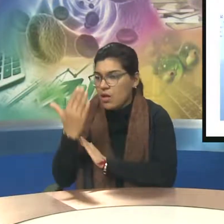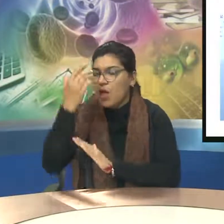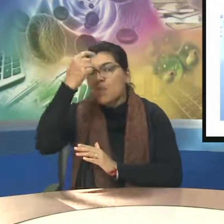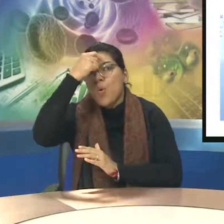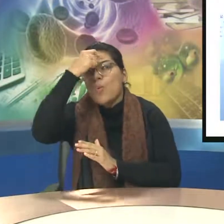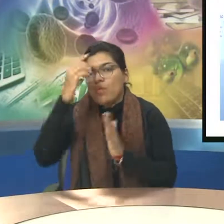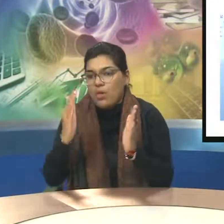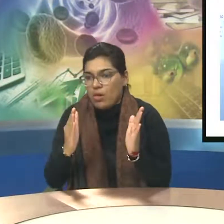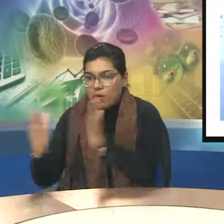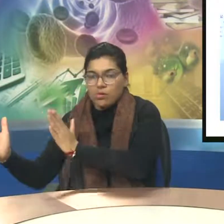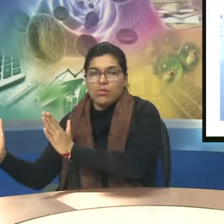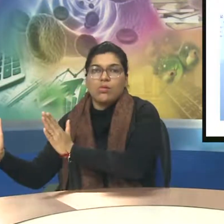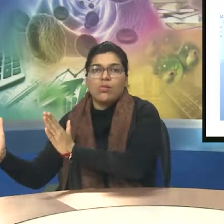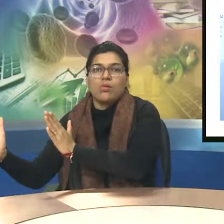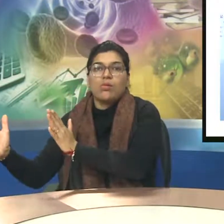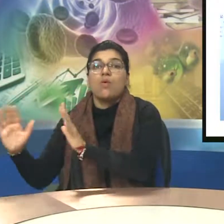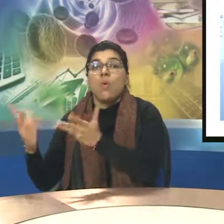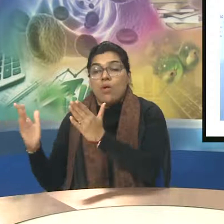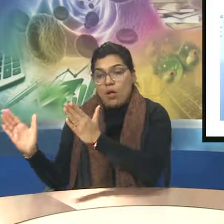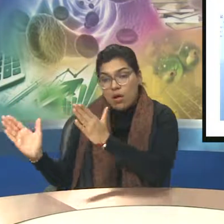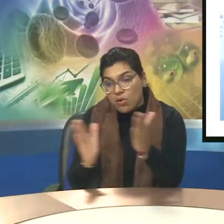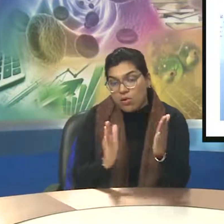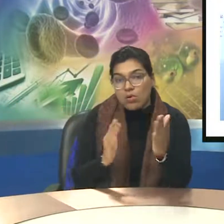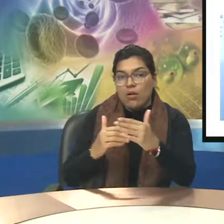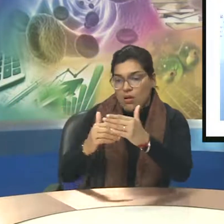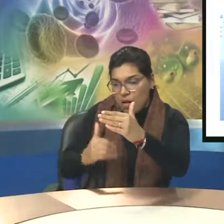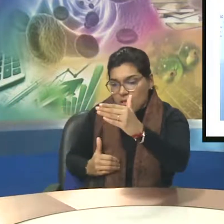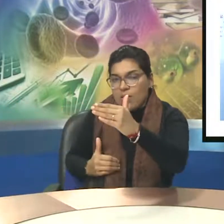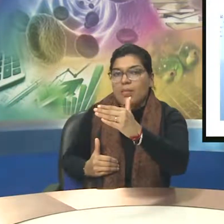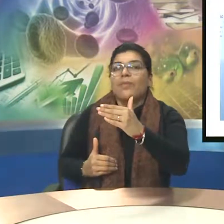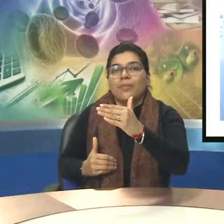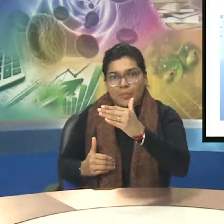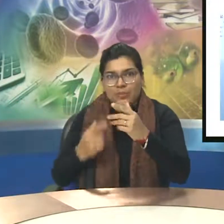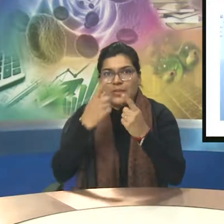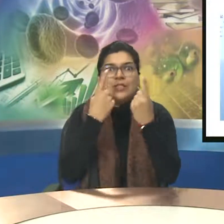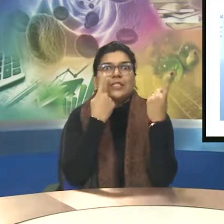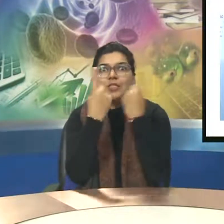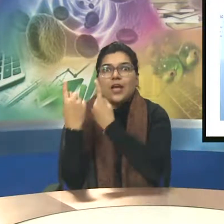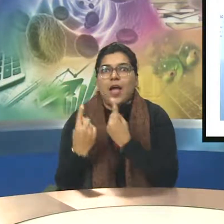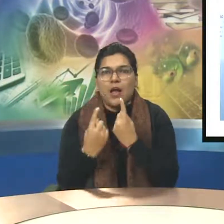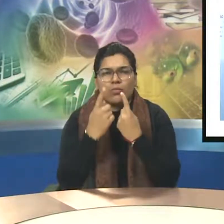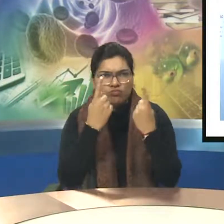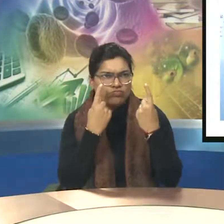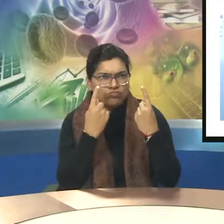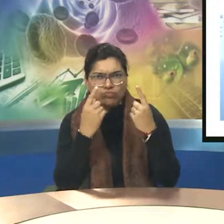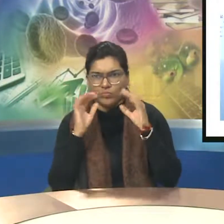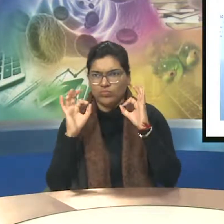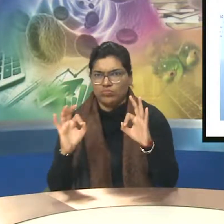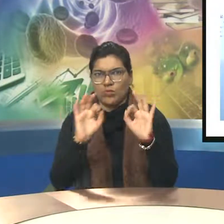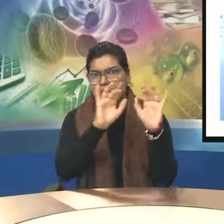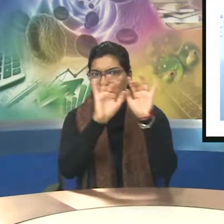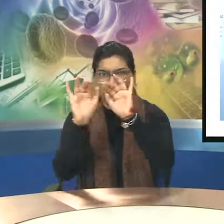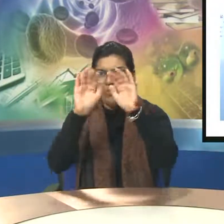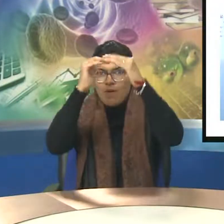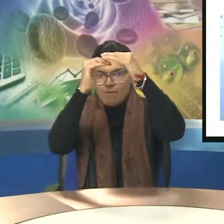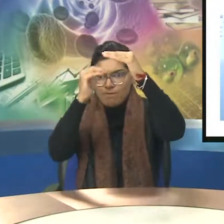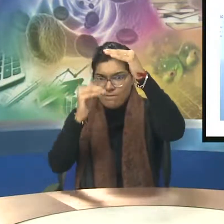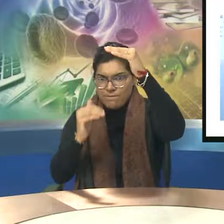you how paper margin will appear when